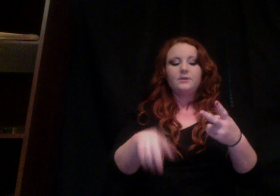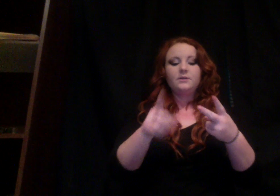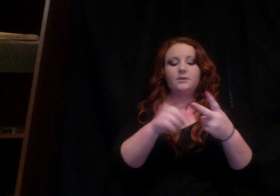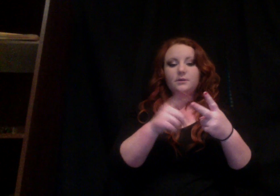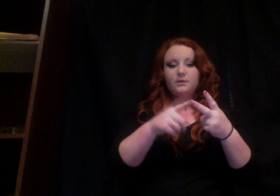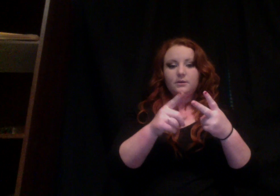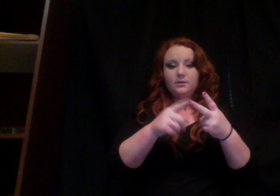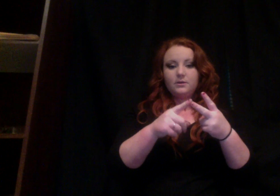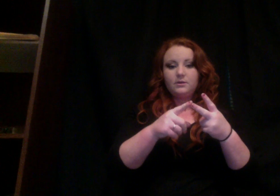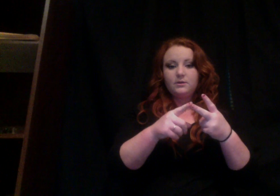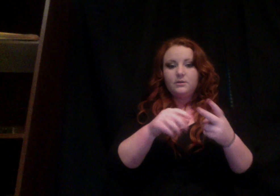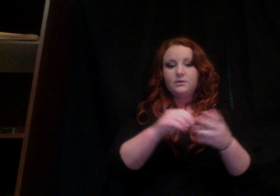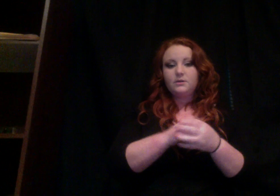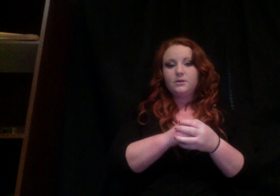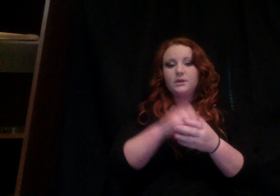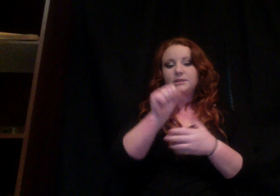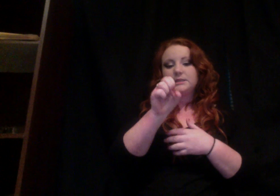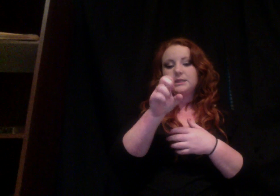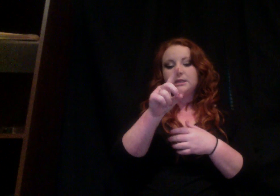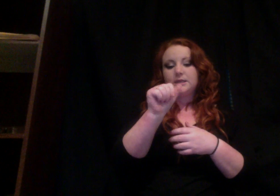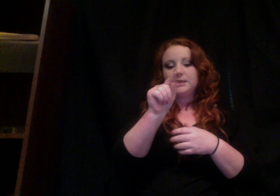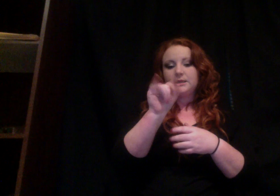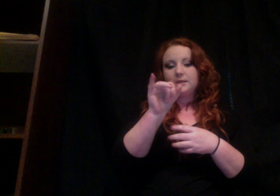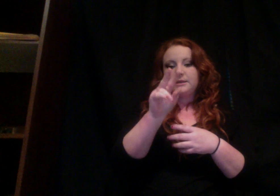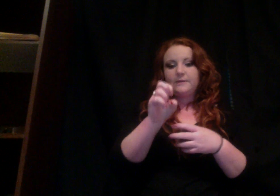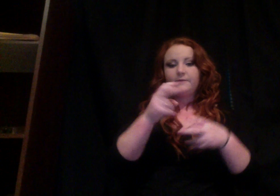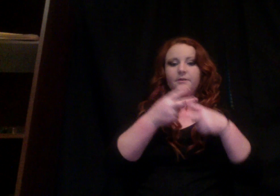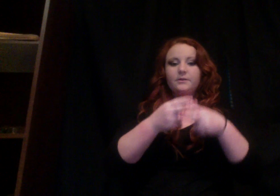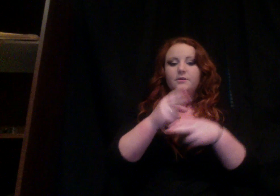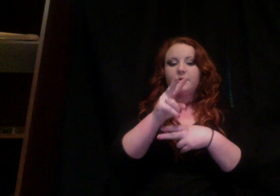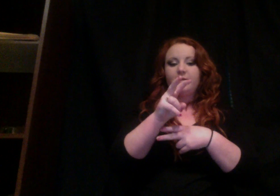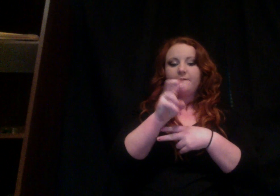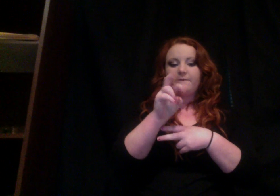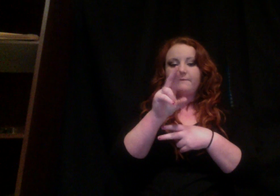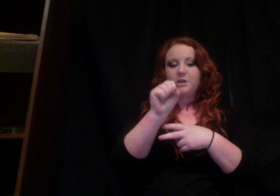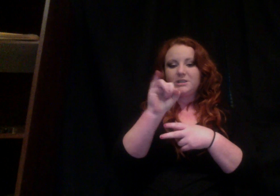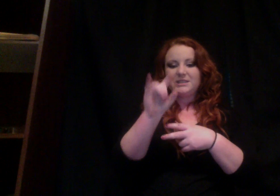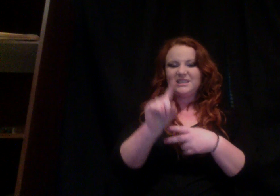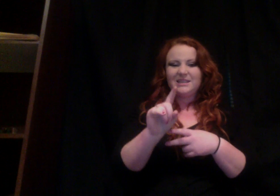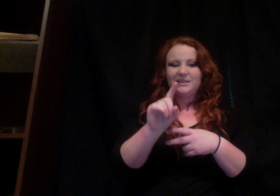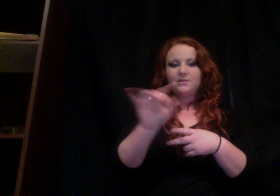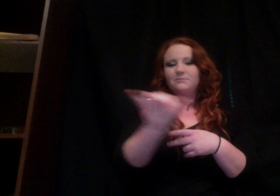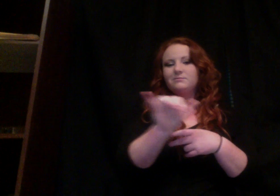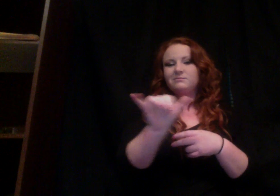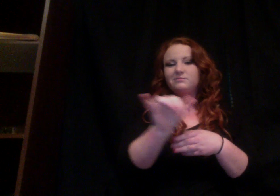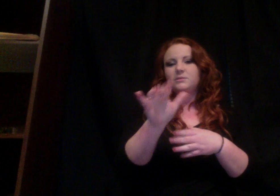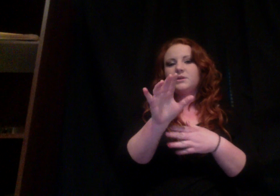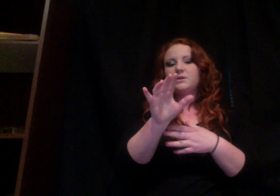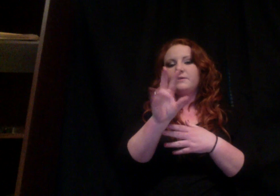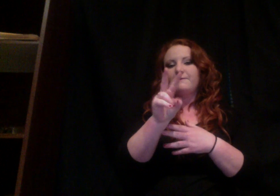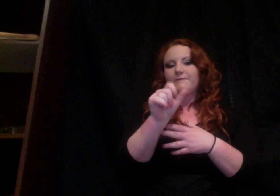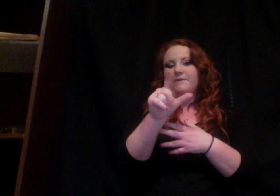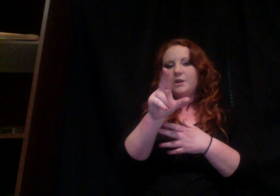a sedative called Versed. Versed is similar to Valium, but there again, it's much shorter